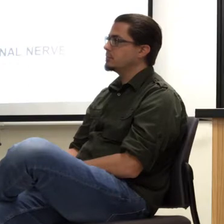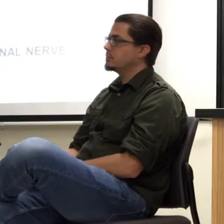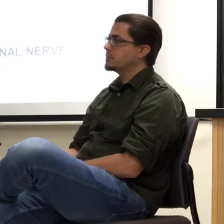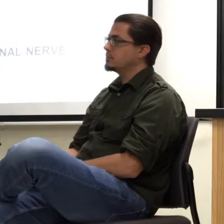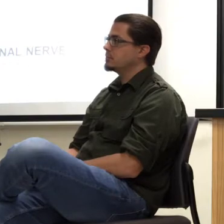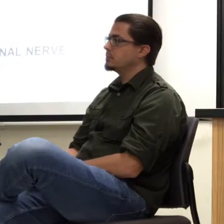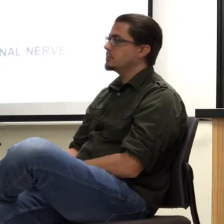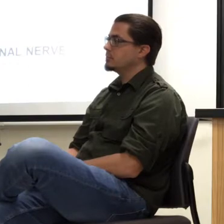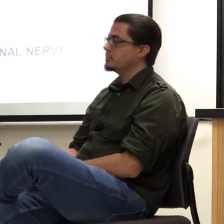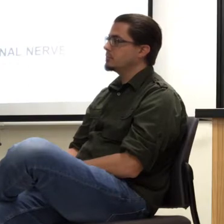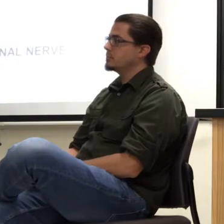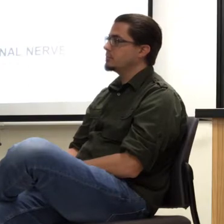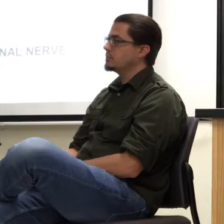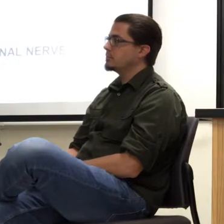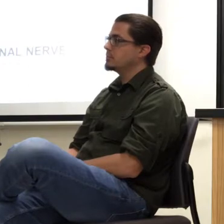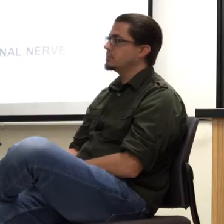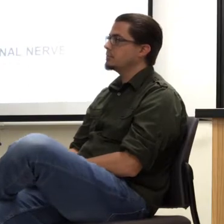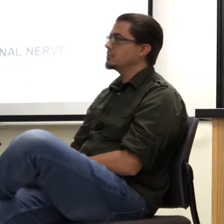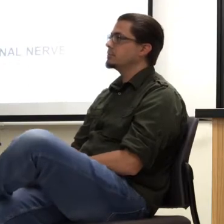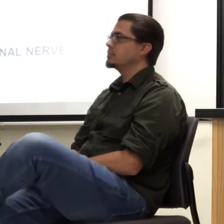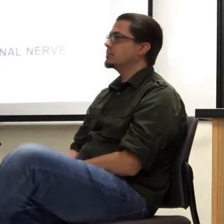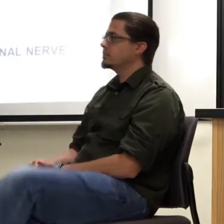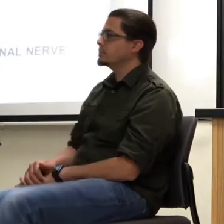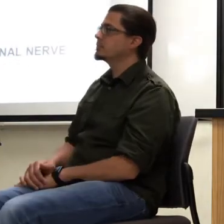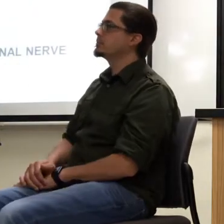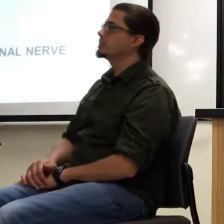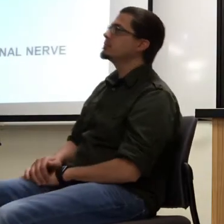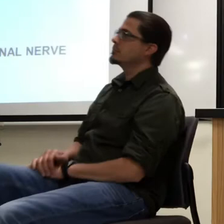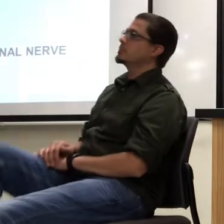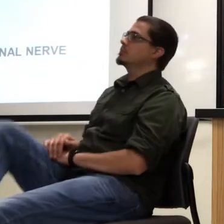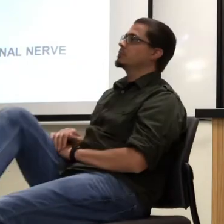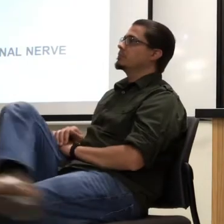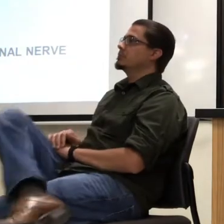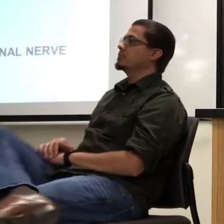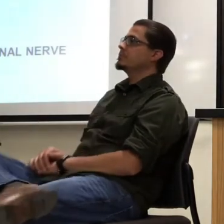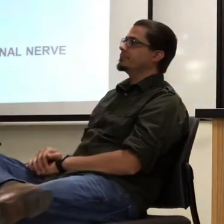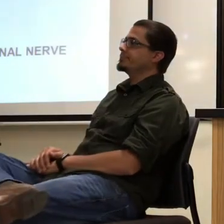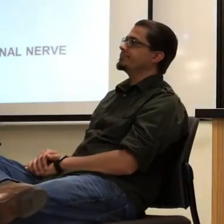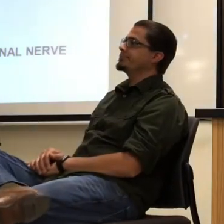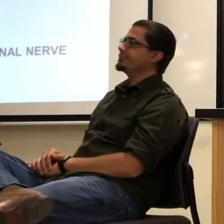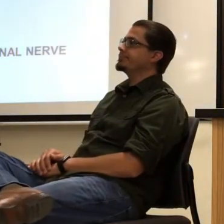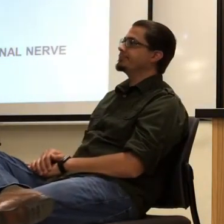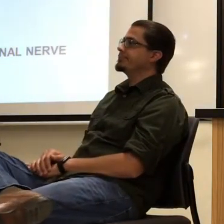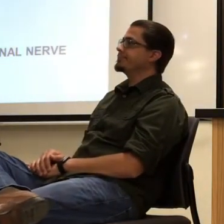3, 4, and 6. I'm going to go back and do 5, the trigeminal nerve.